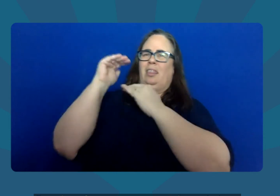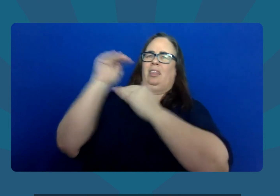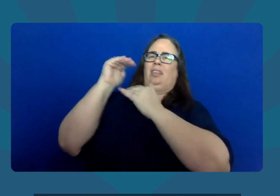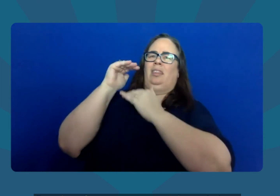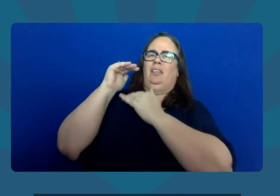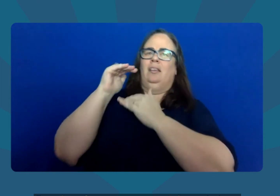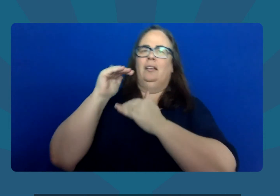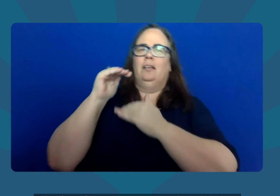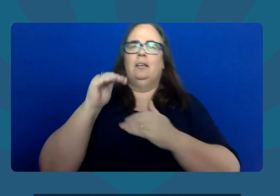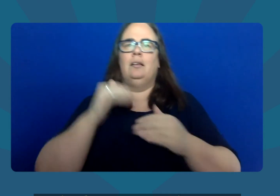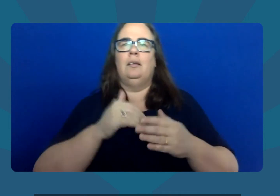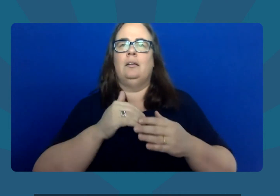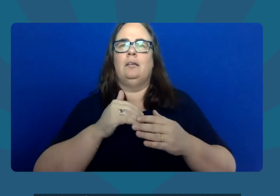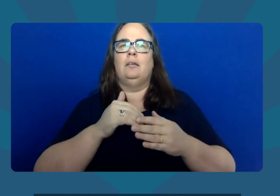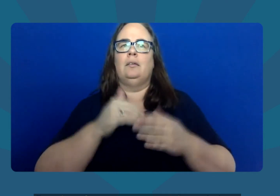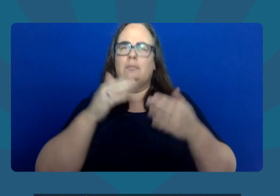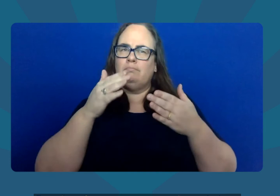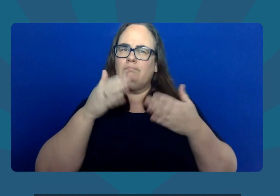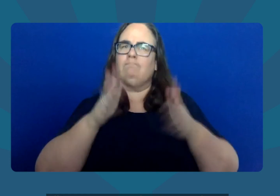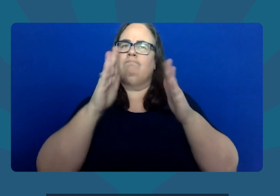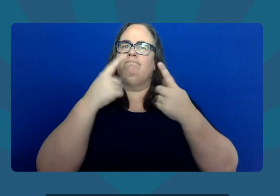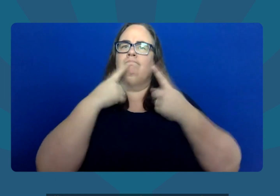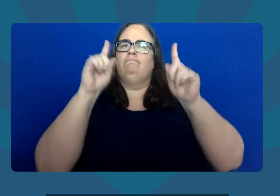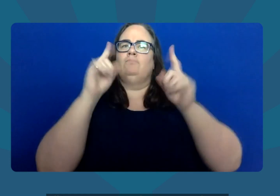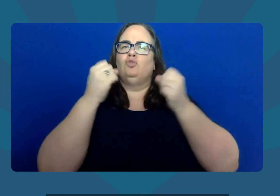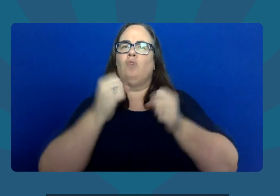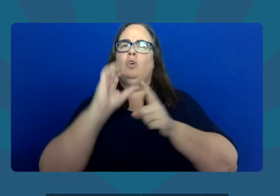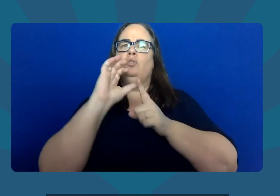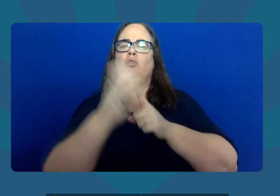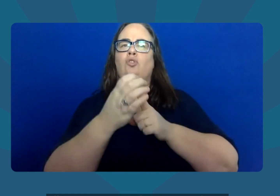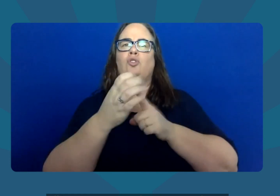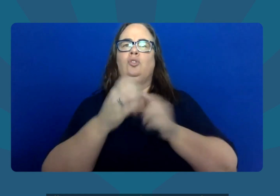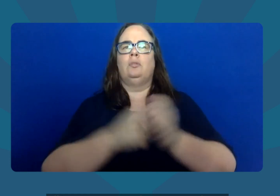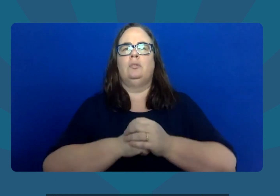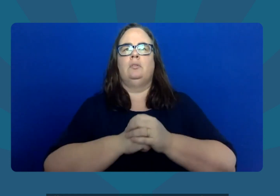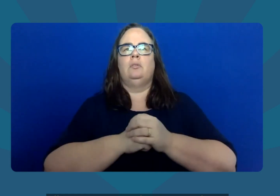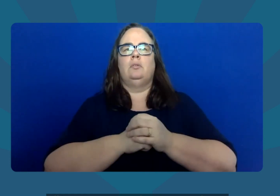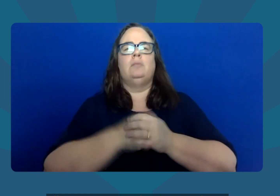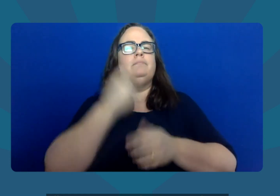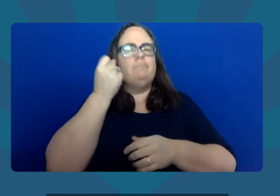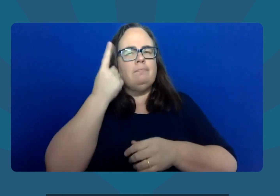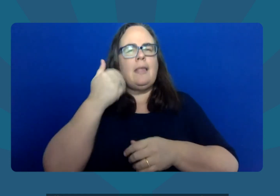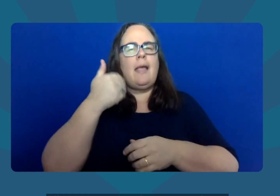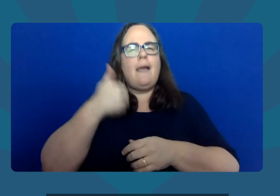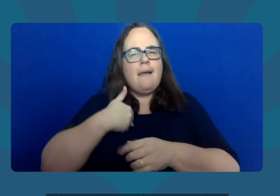Freedom from governmental restrictions allows success and a strong